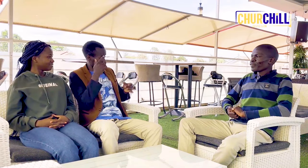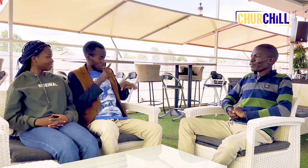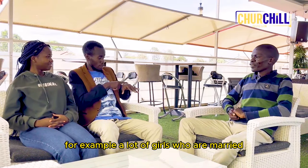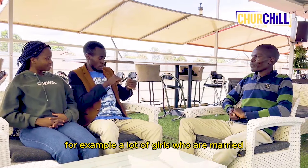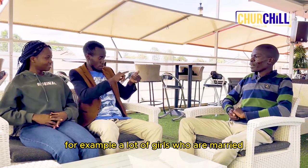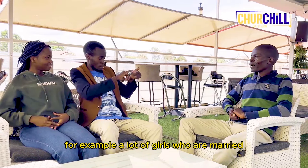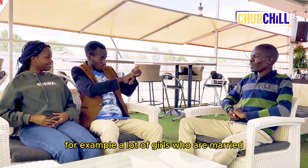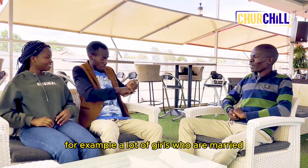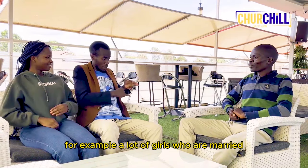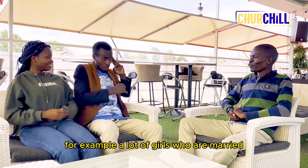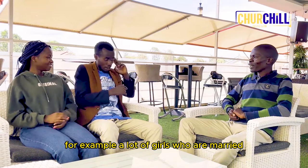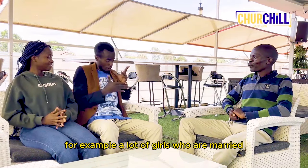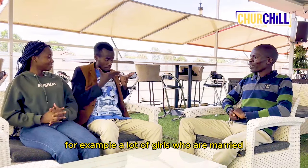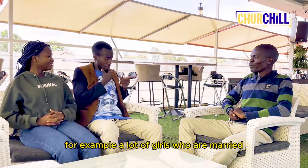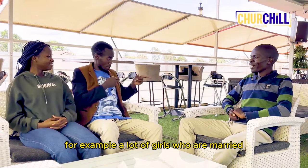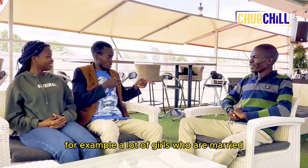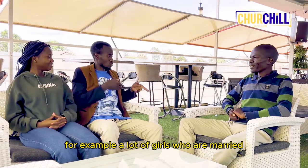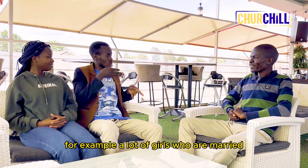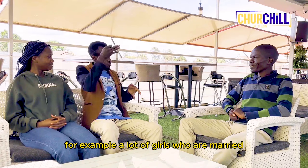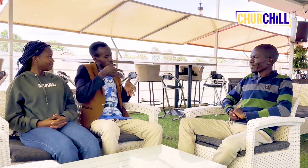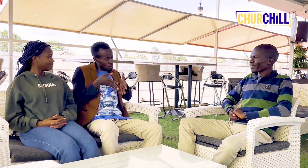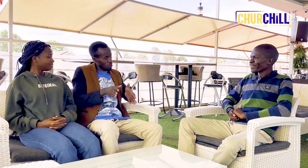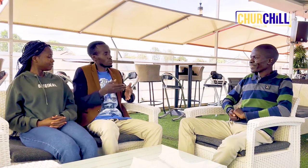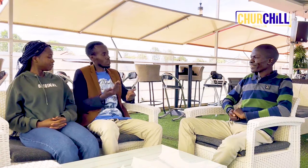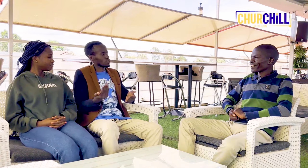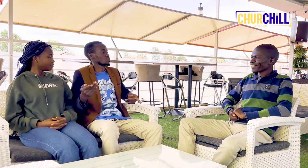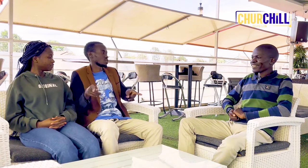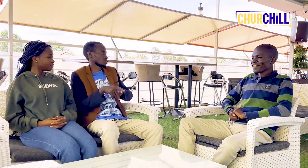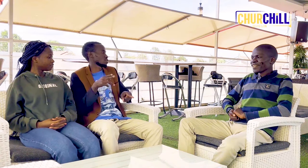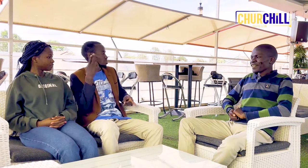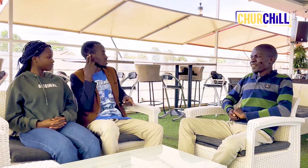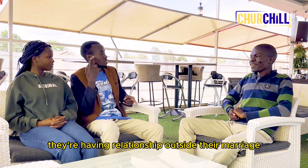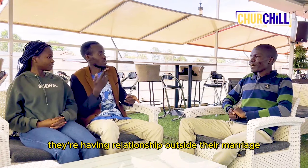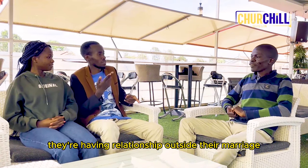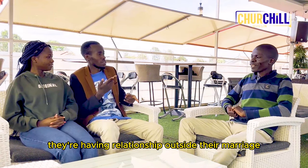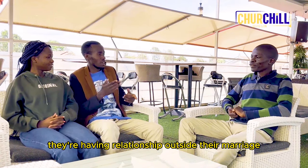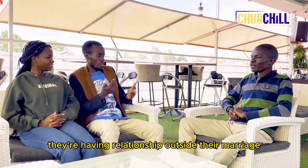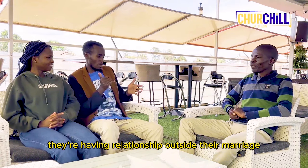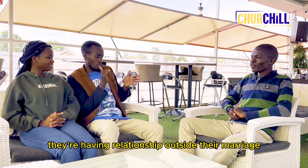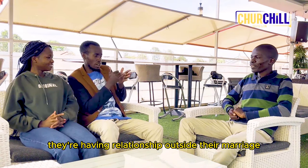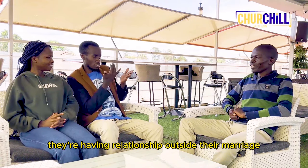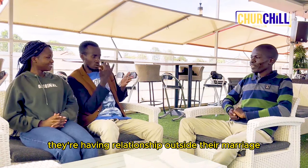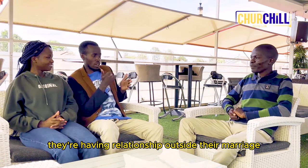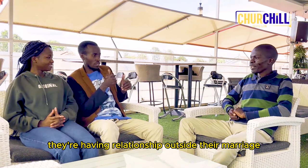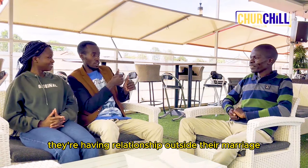For example, a lot of girls who are married, they are having relationship outside the marriage.